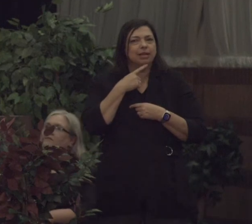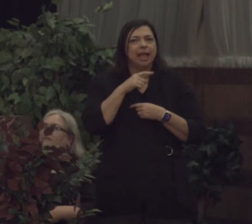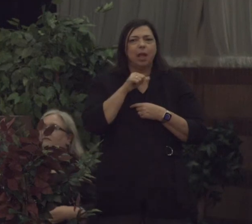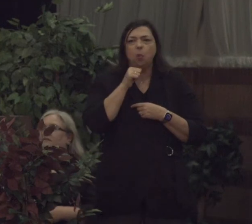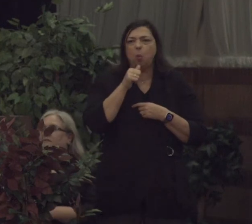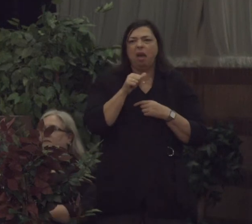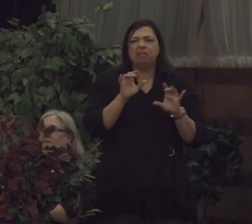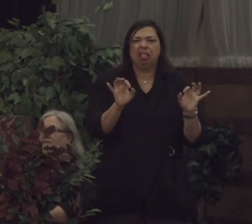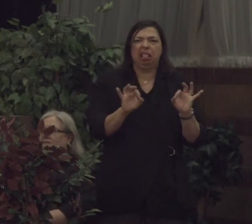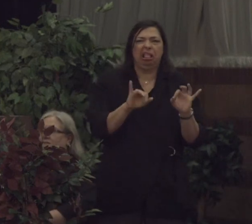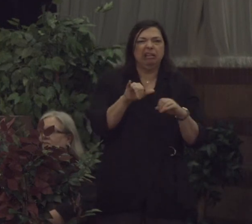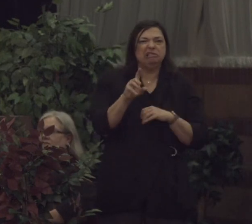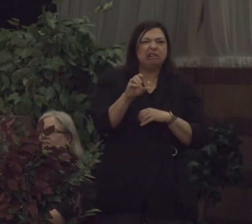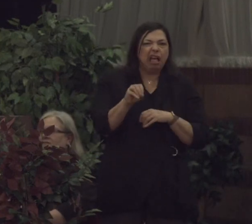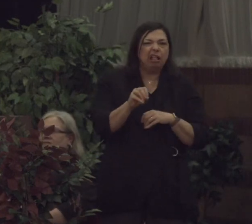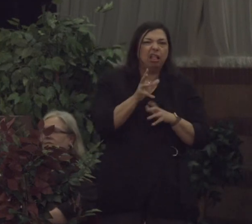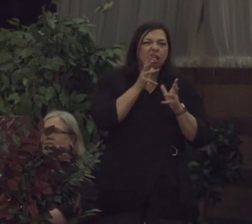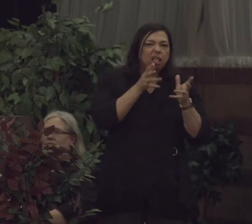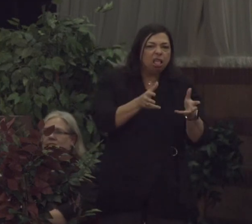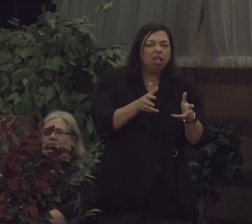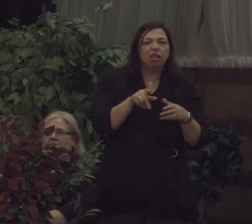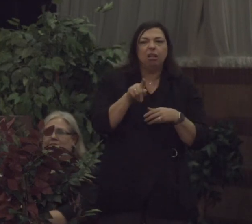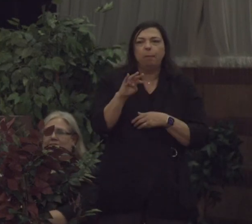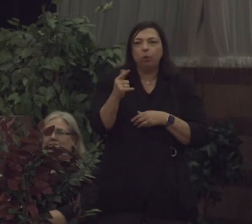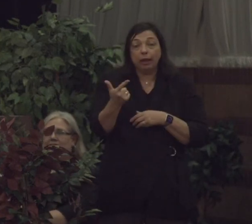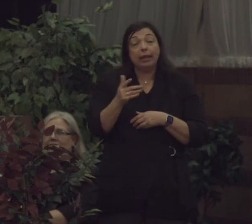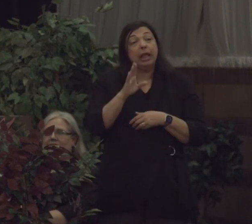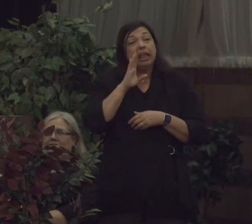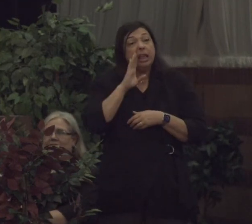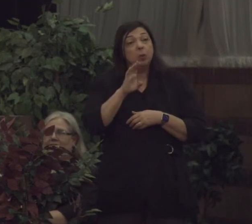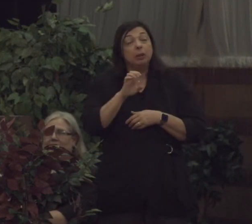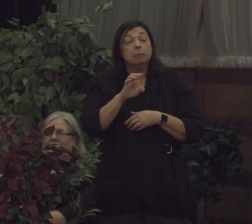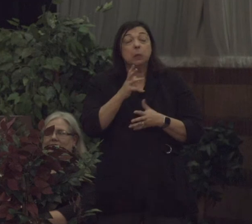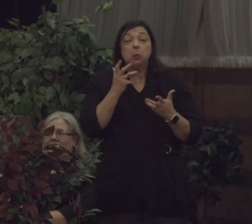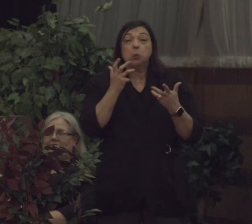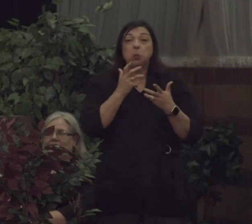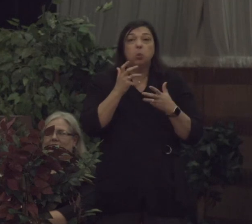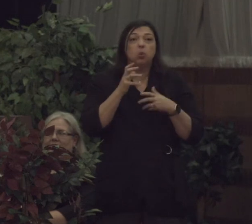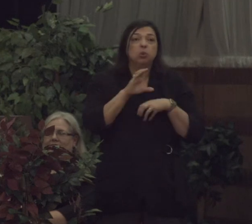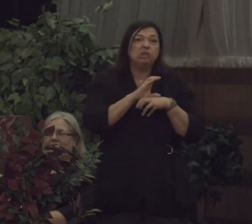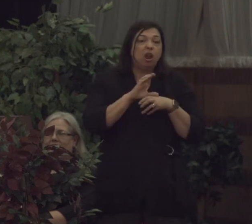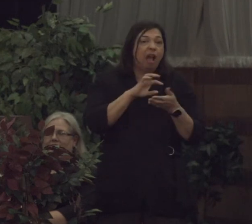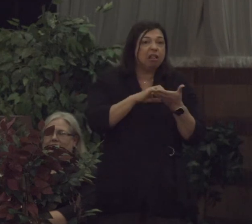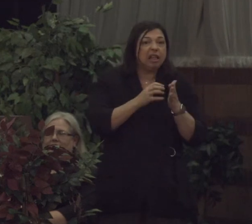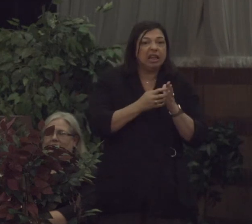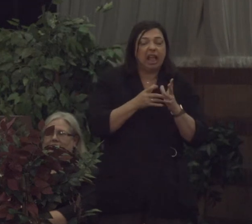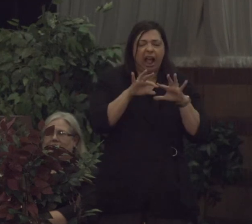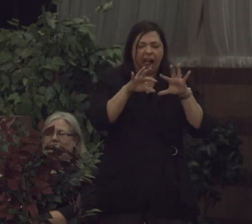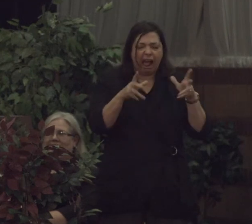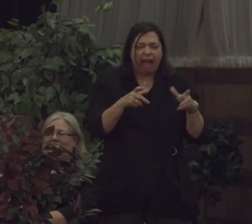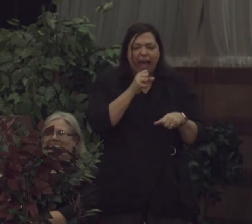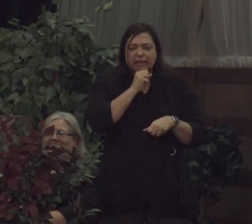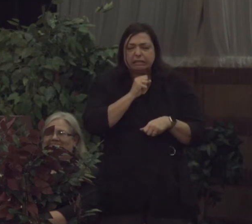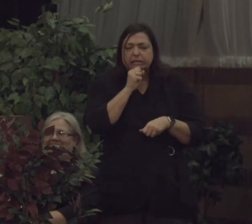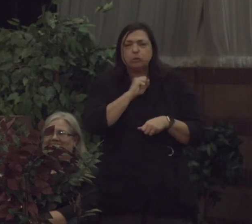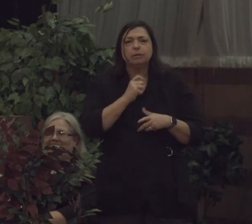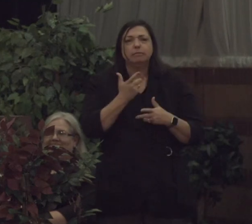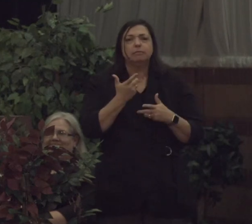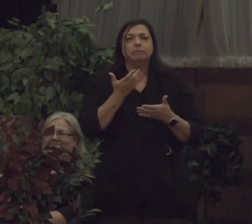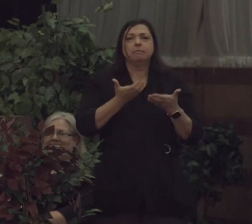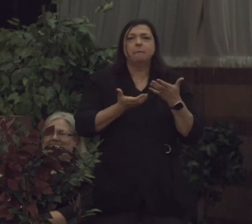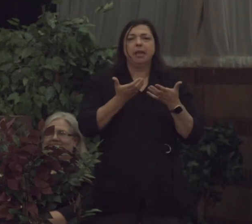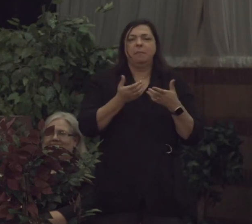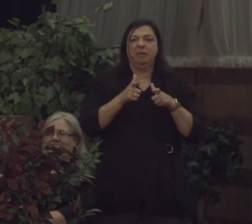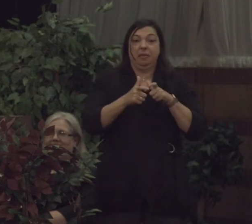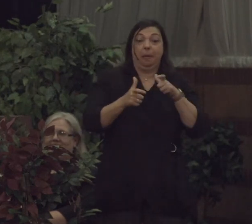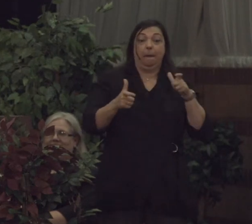Jell-O. It wasn't going to be pudding. Right? It was going to be, man, it might be chocolate cake covered in ice cream. Might be one of